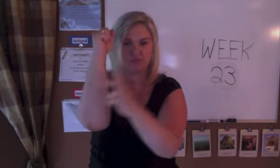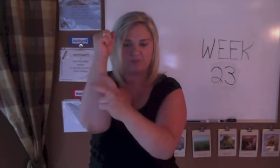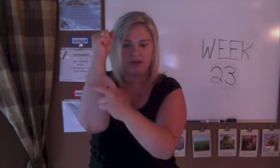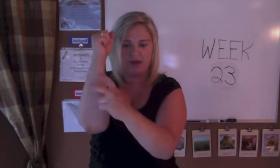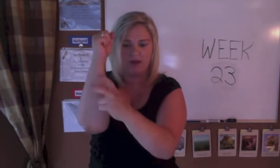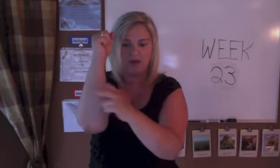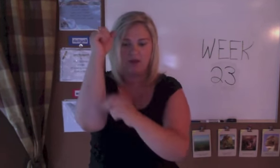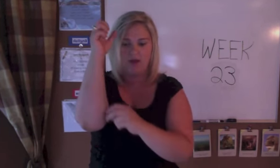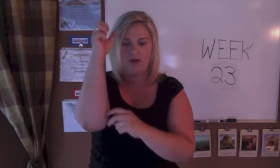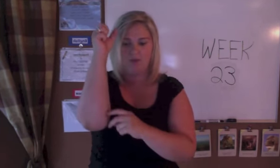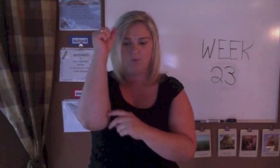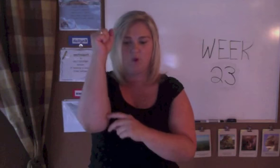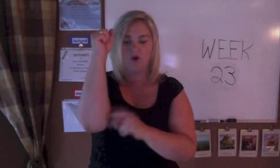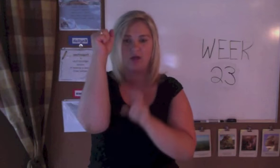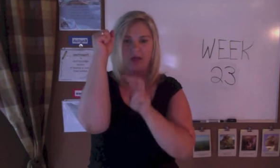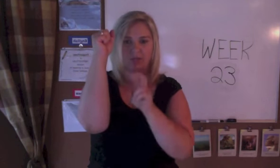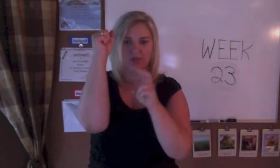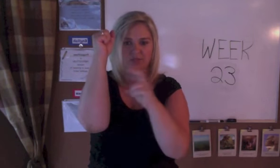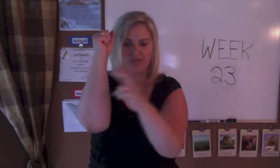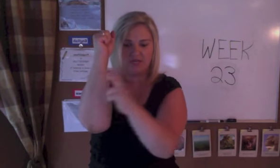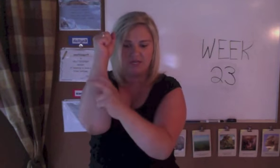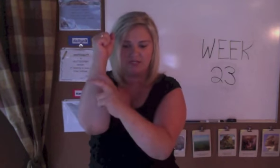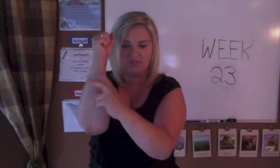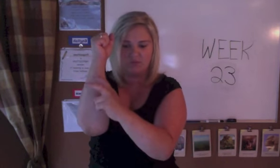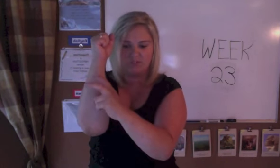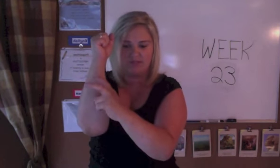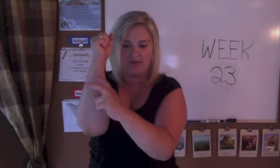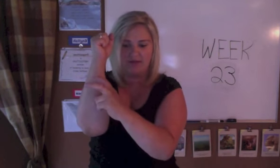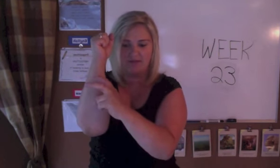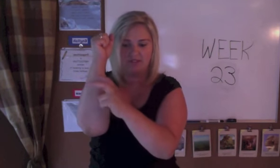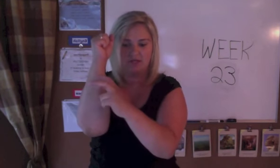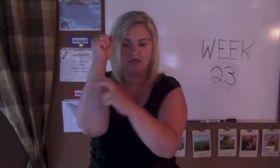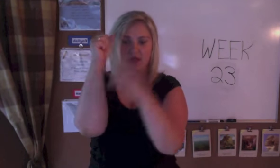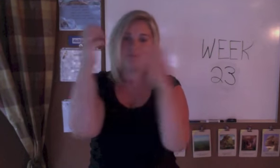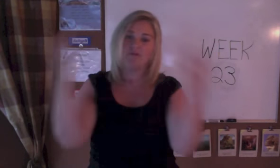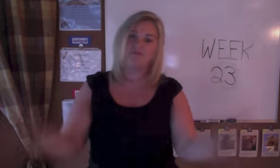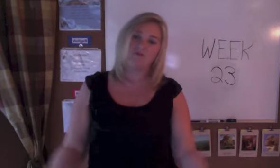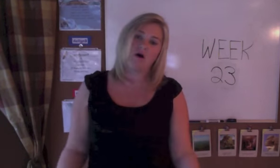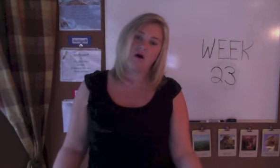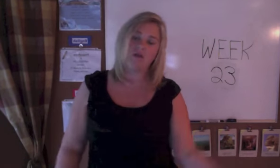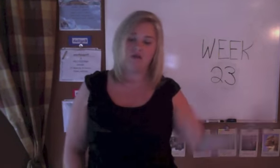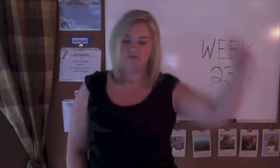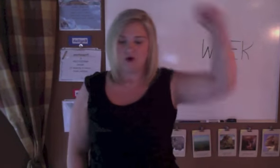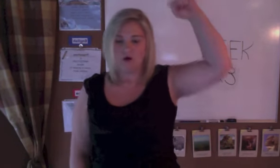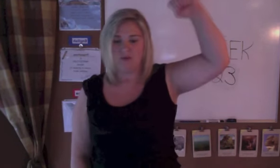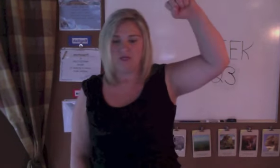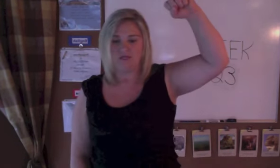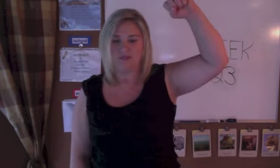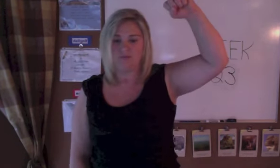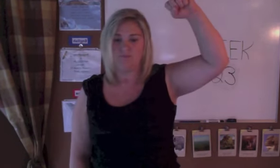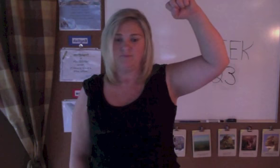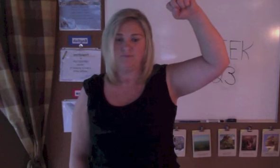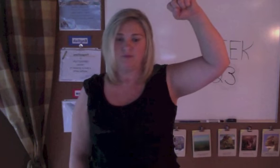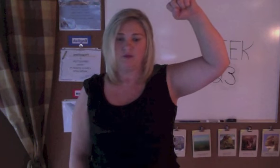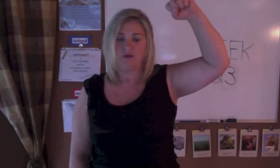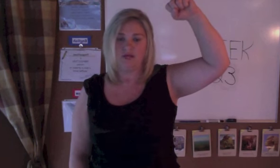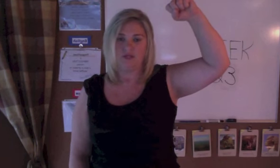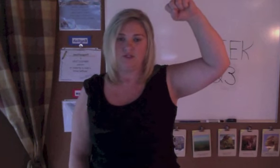spy. Watergate, President Nixon resigns. The fall of communism in Eastern